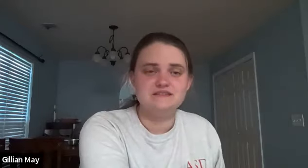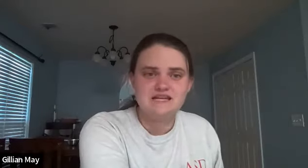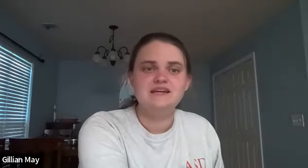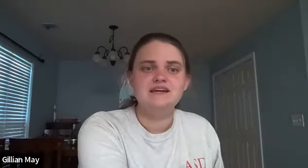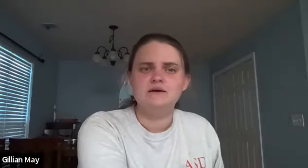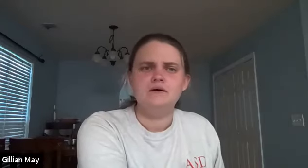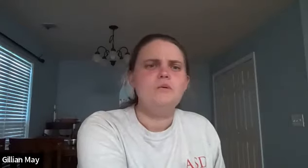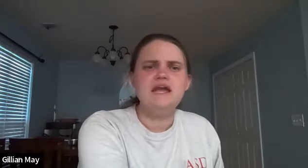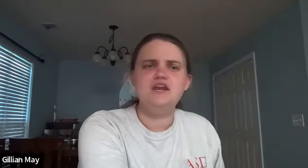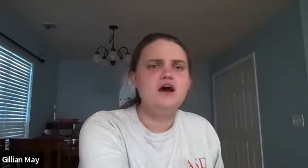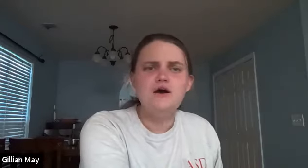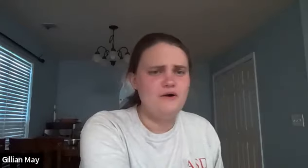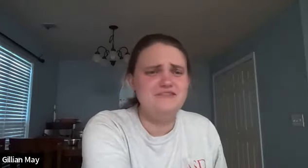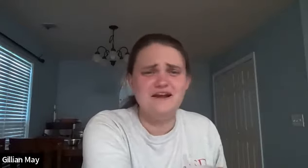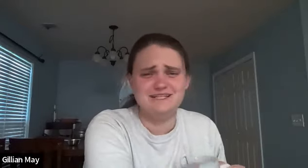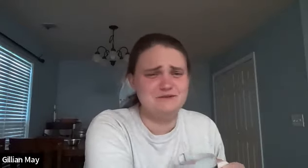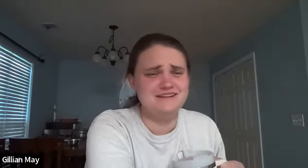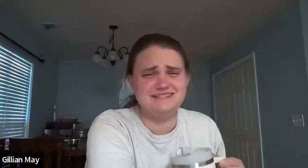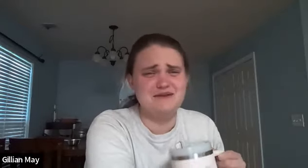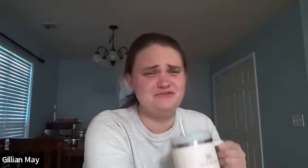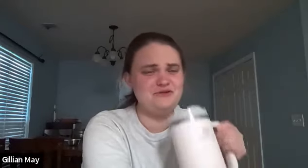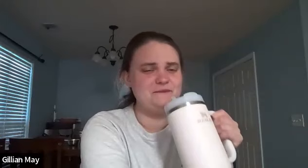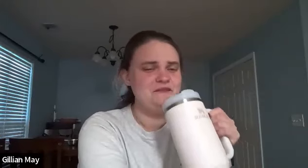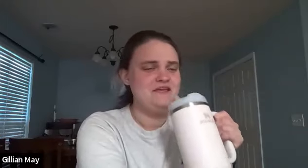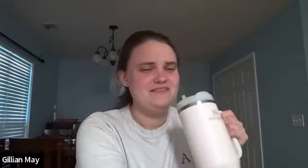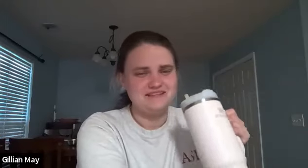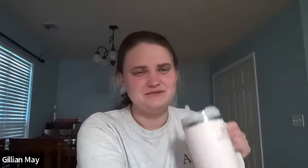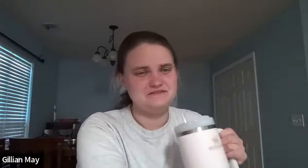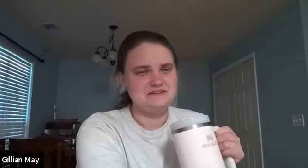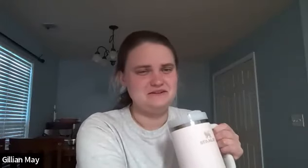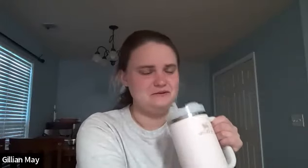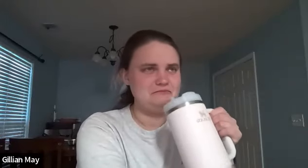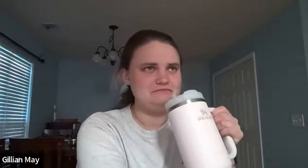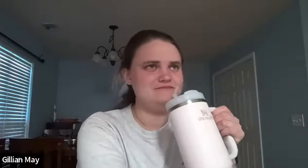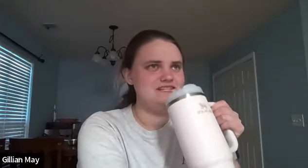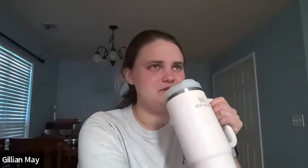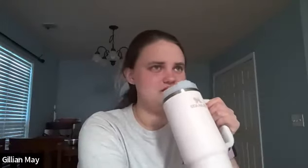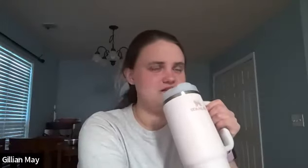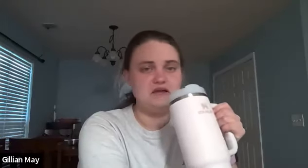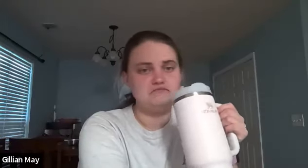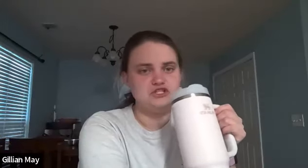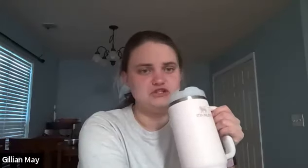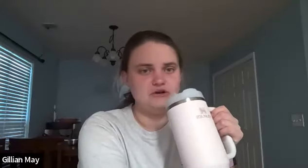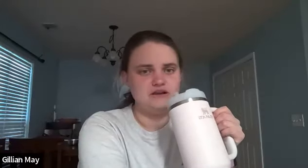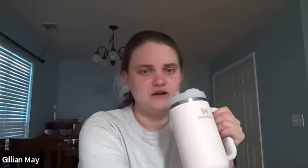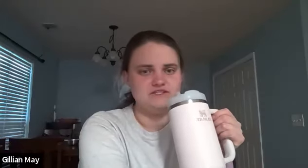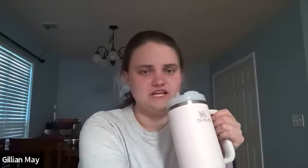was like, wait, no, I've not experienced that before. That's always a fun little tidbit to like just learn in